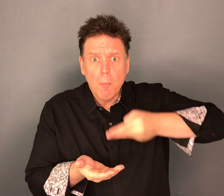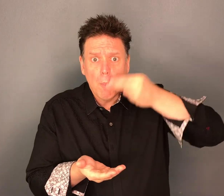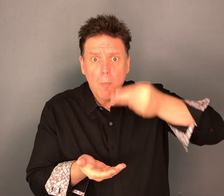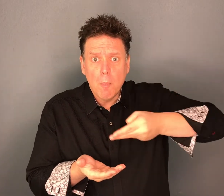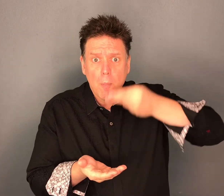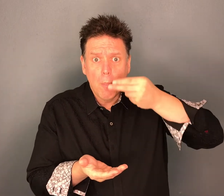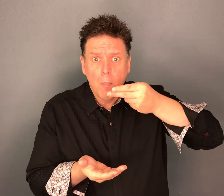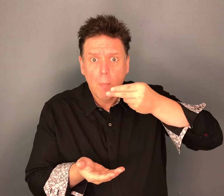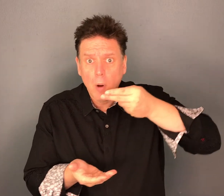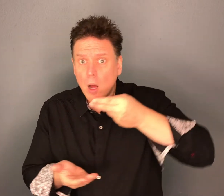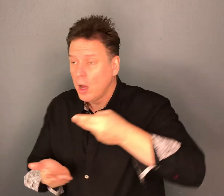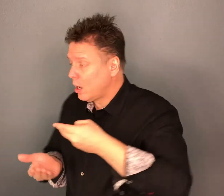Soup.